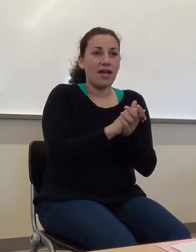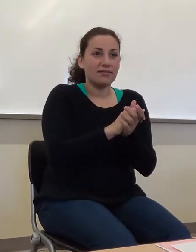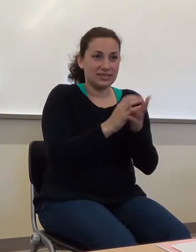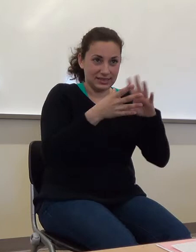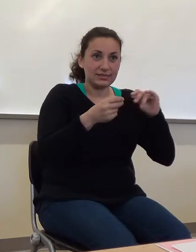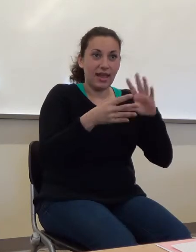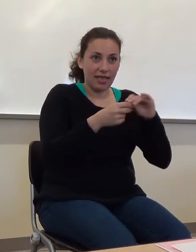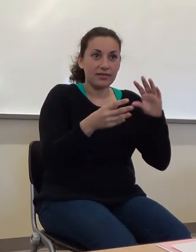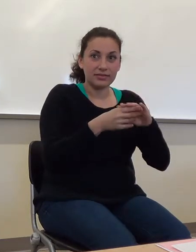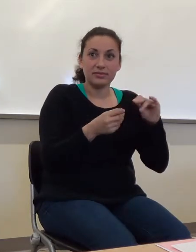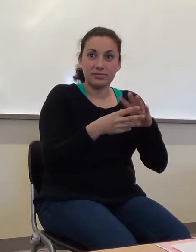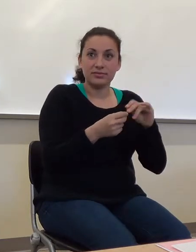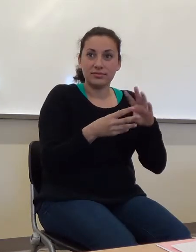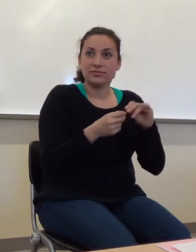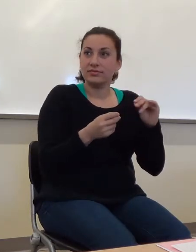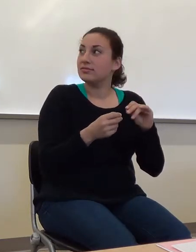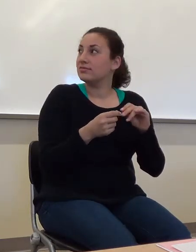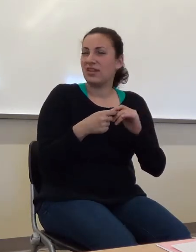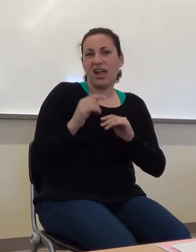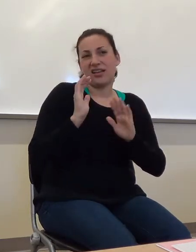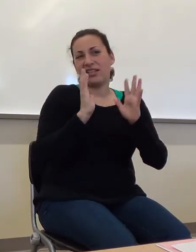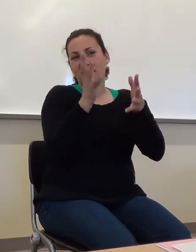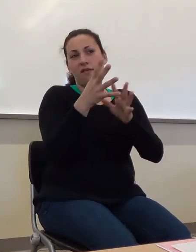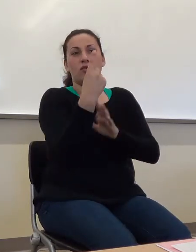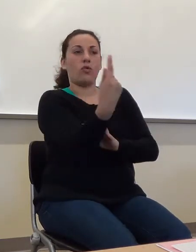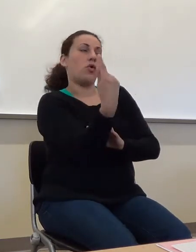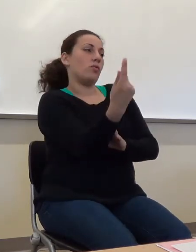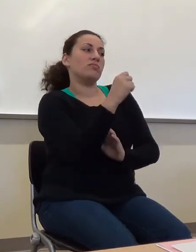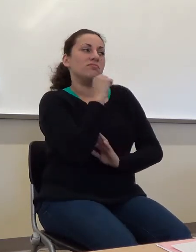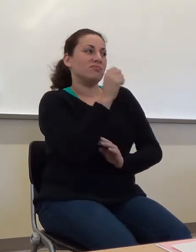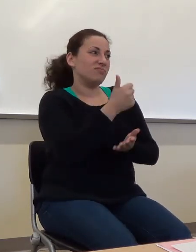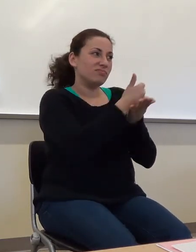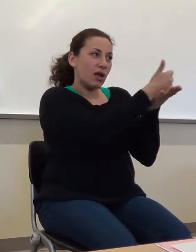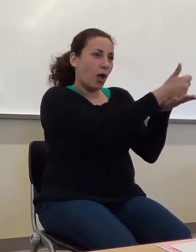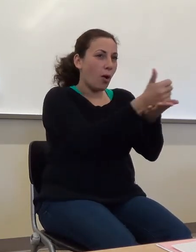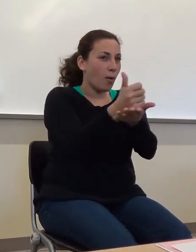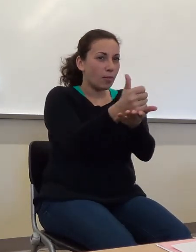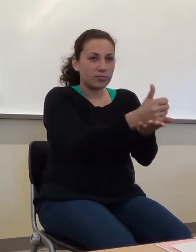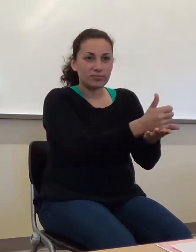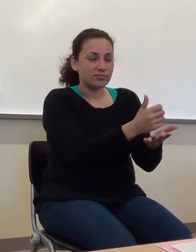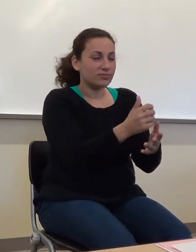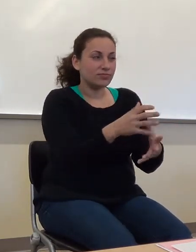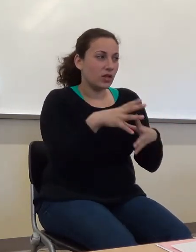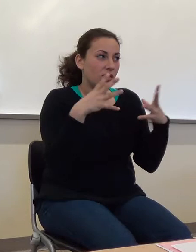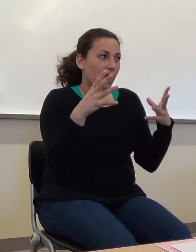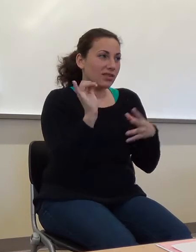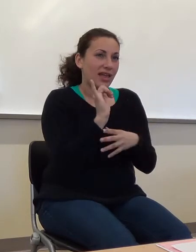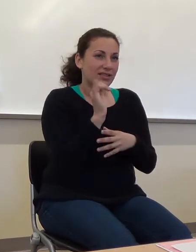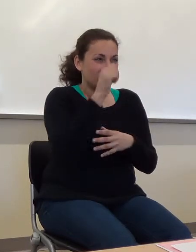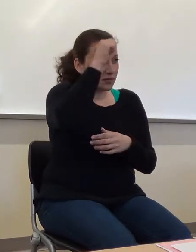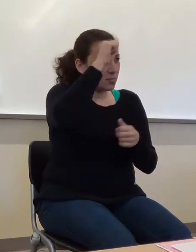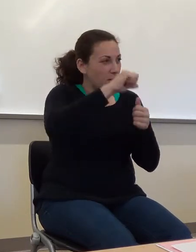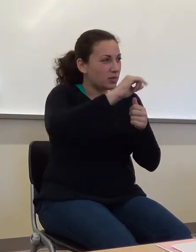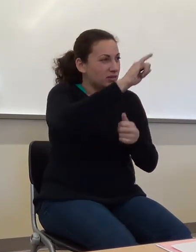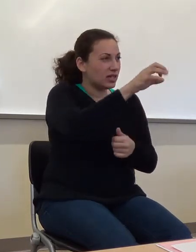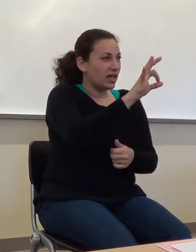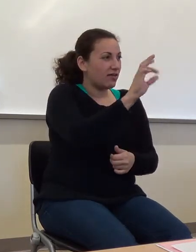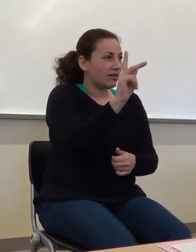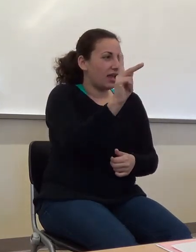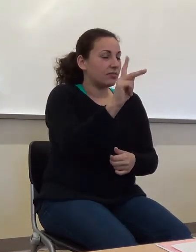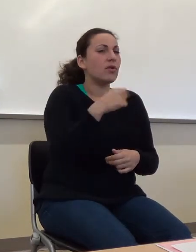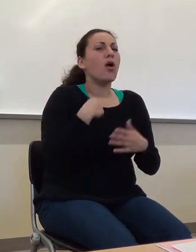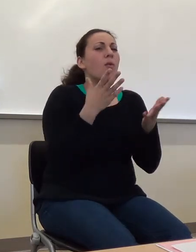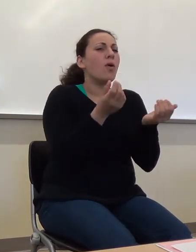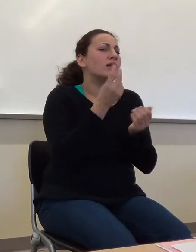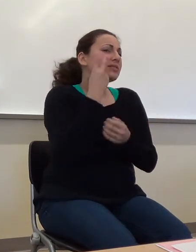this was, I kind of left you alone on this. I didn't come and help you so much like I did on the John F. Kennedy one, because I was wanting to see